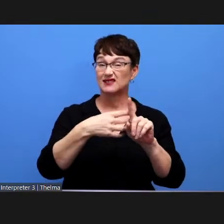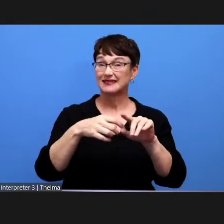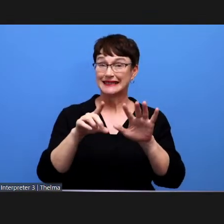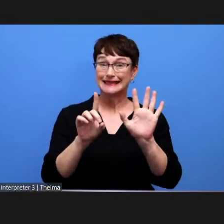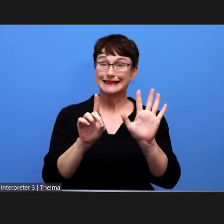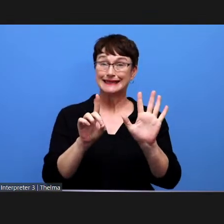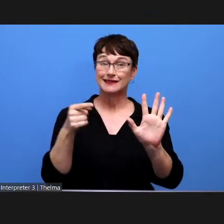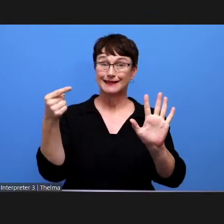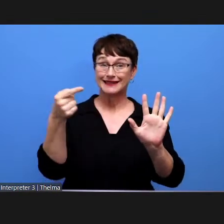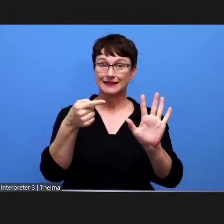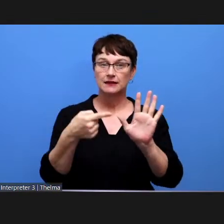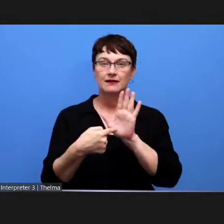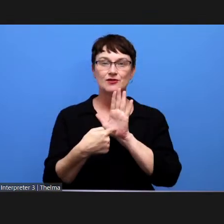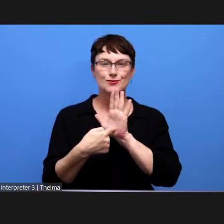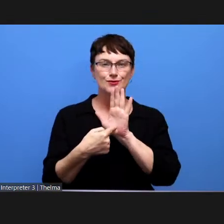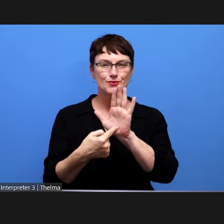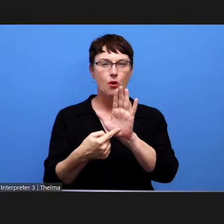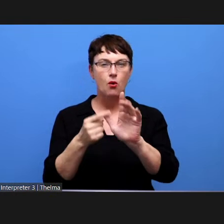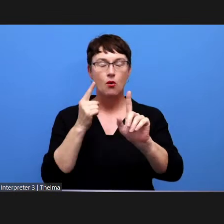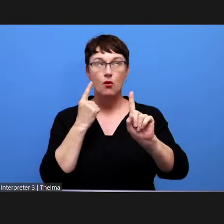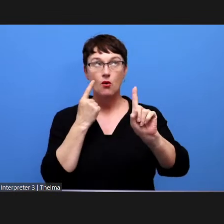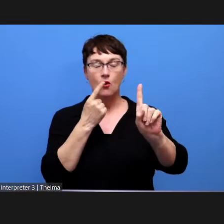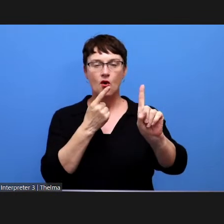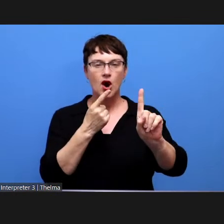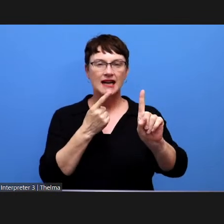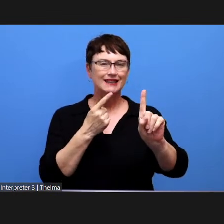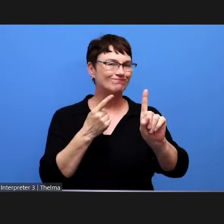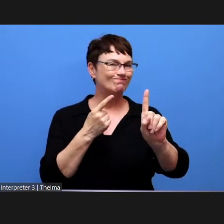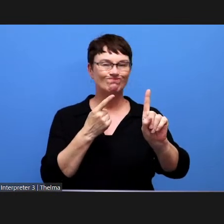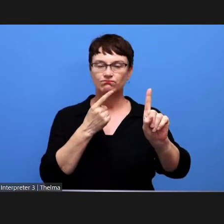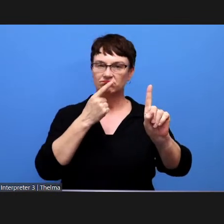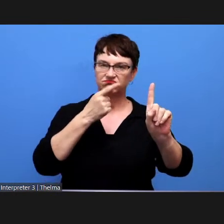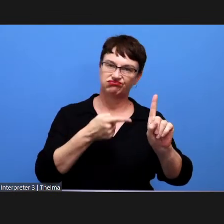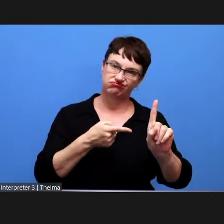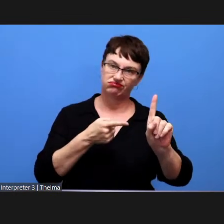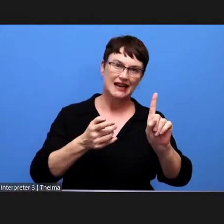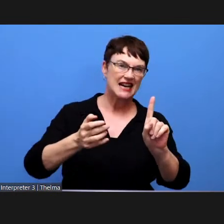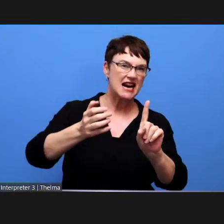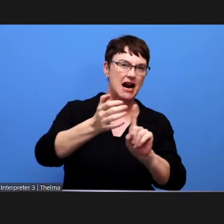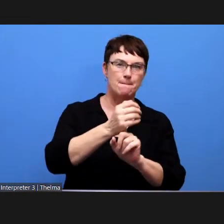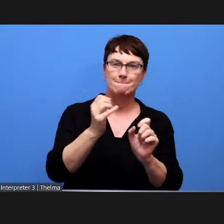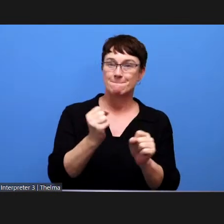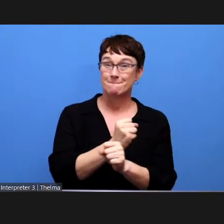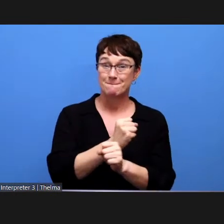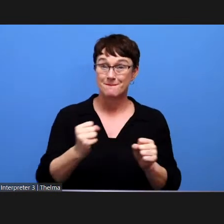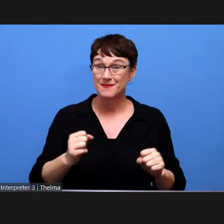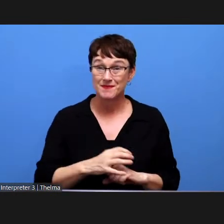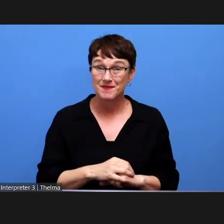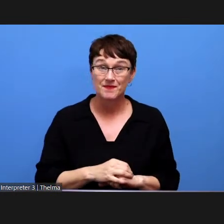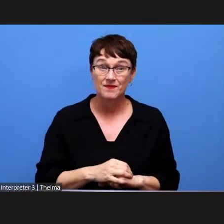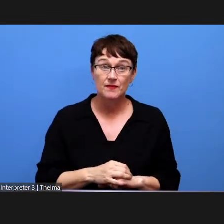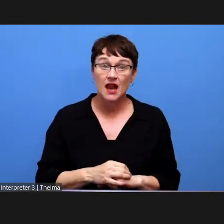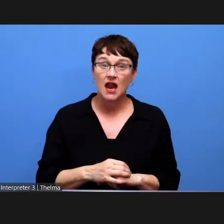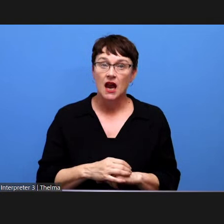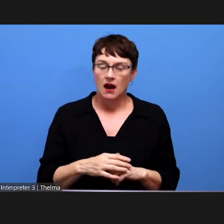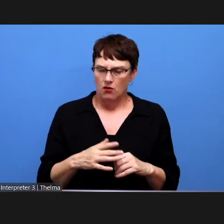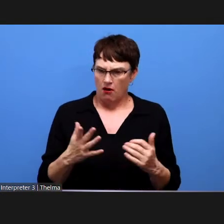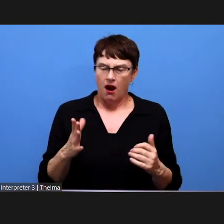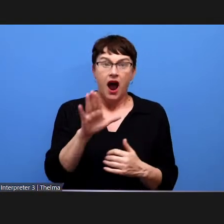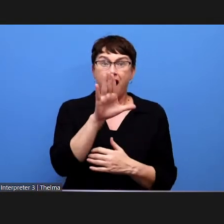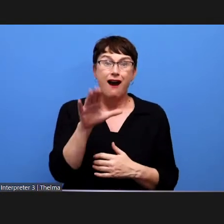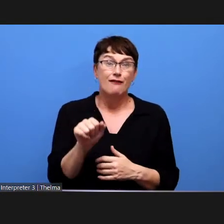the population will double by 2050 in Africa, and we are 1.2 billion people right now. This, of